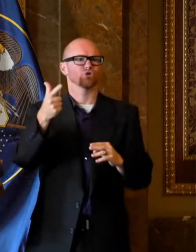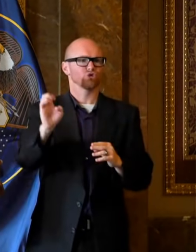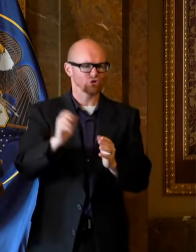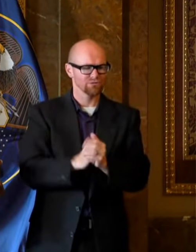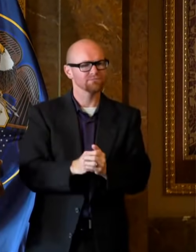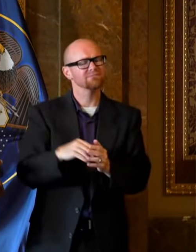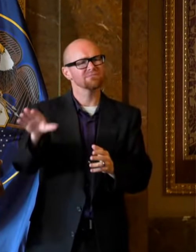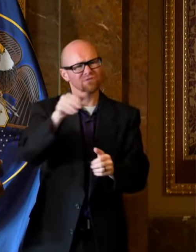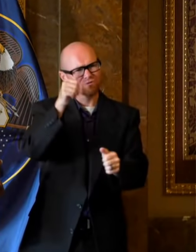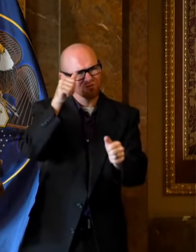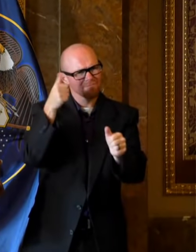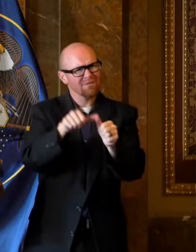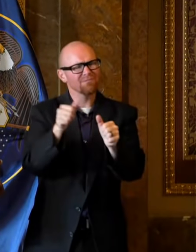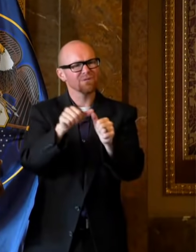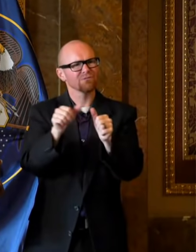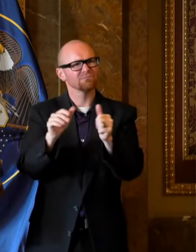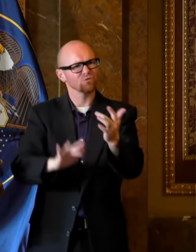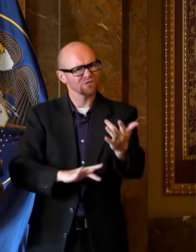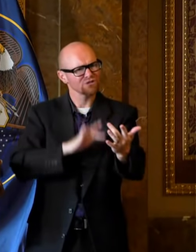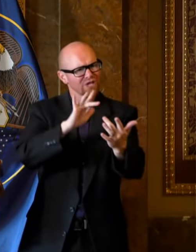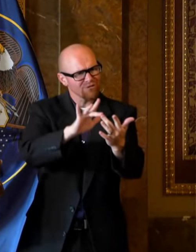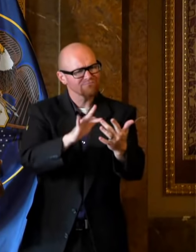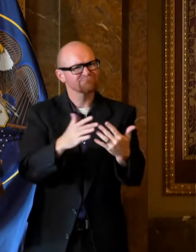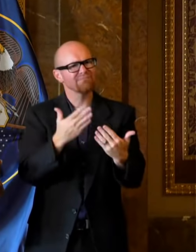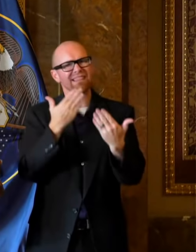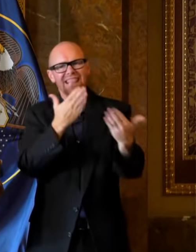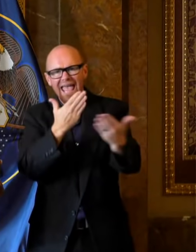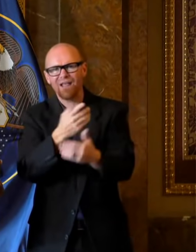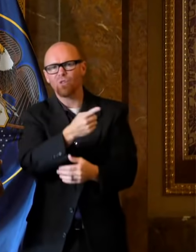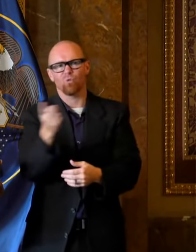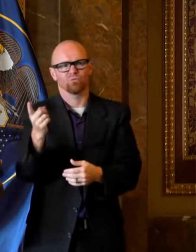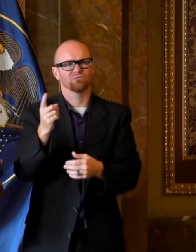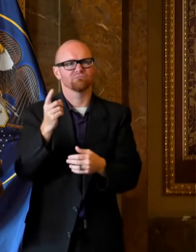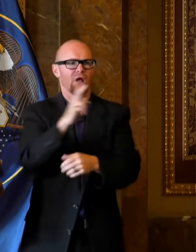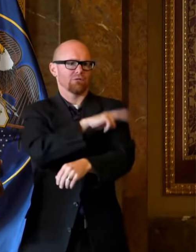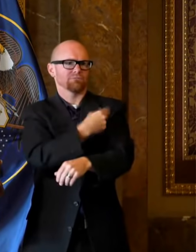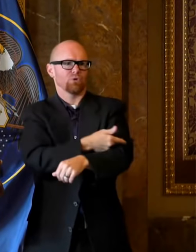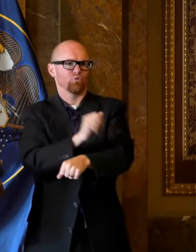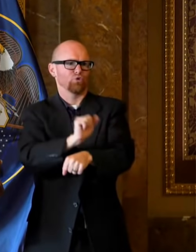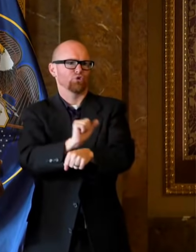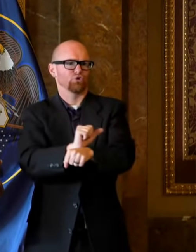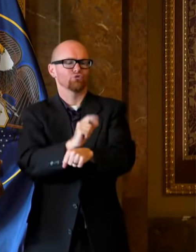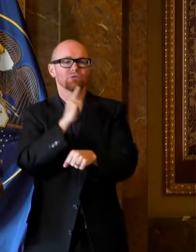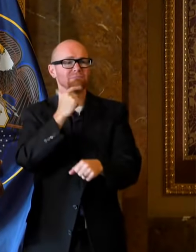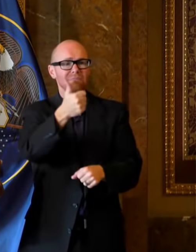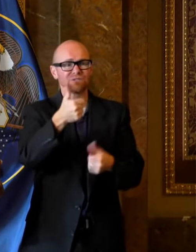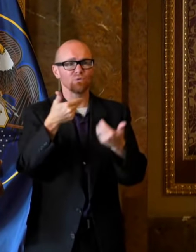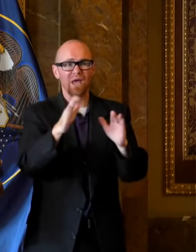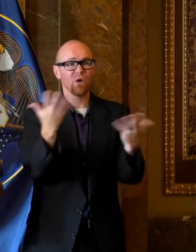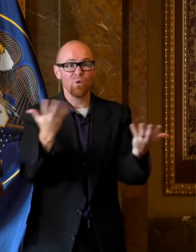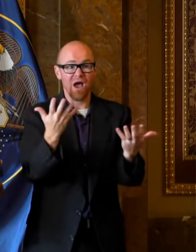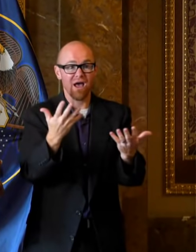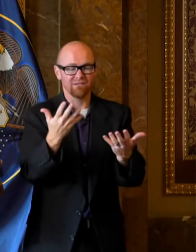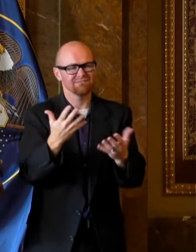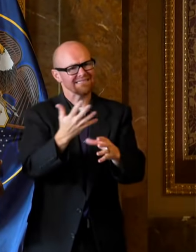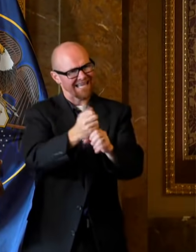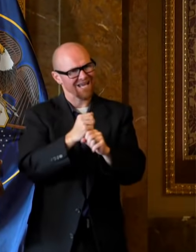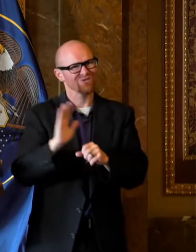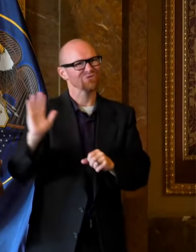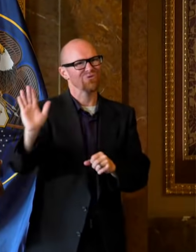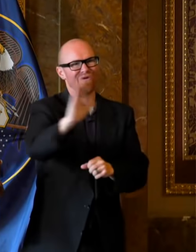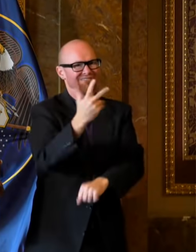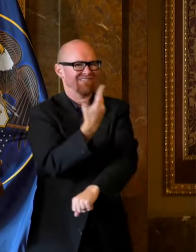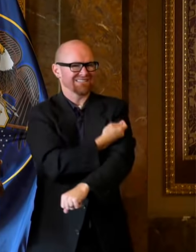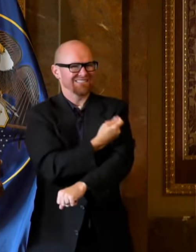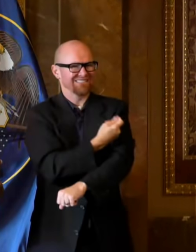remember to reach out and thank our healthcare workers. And the best way you can thank them is by getting vaccinated and